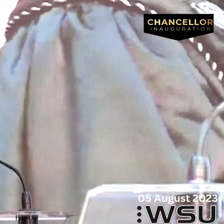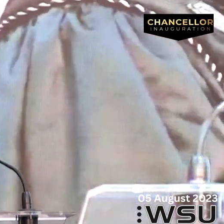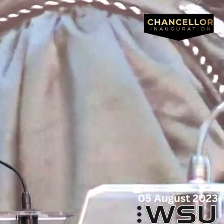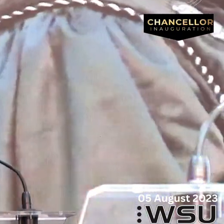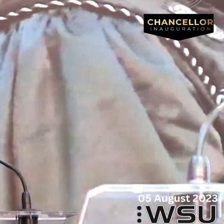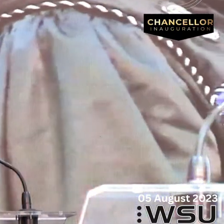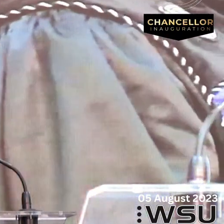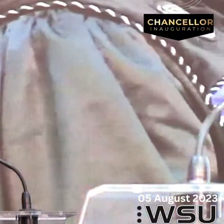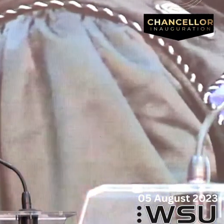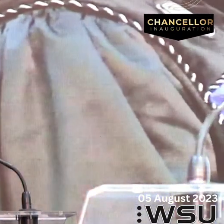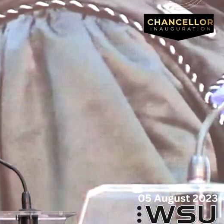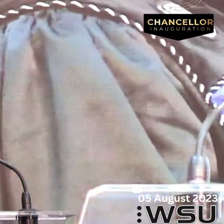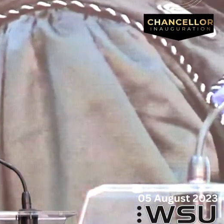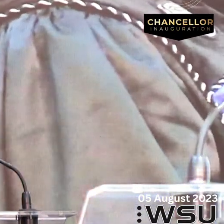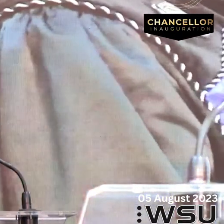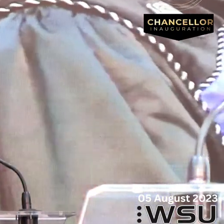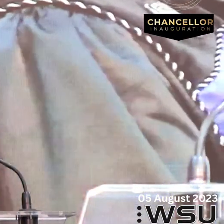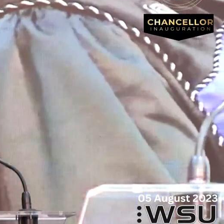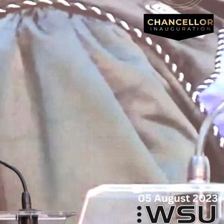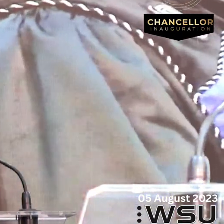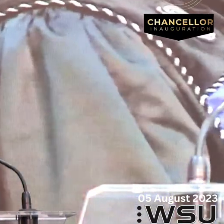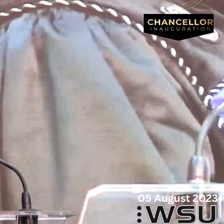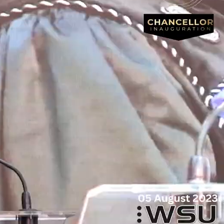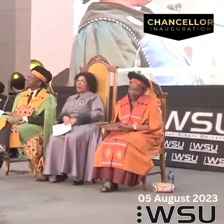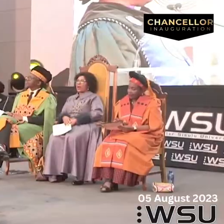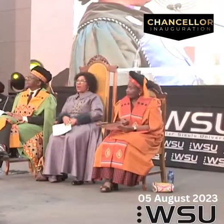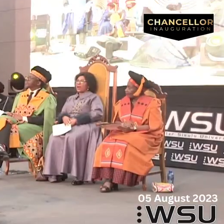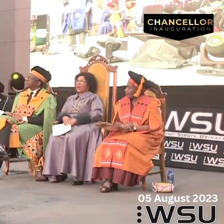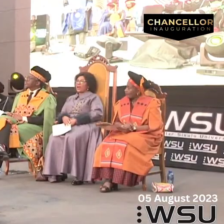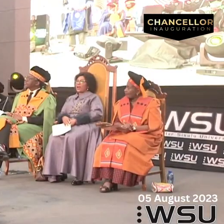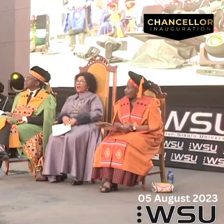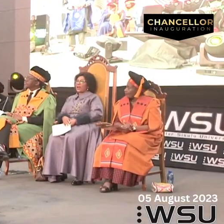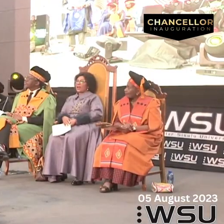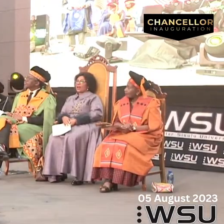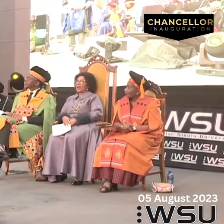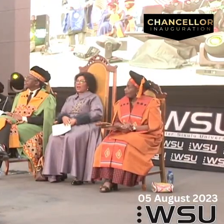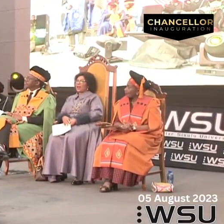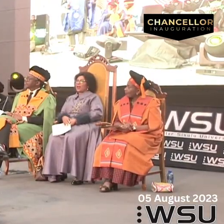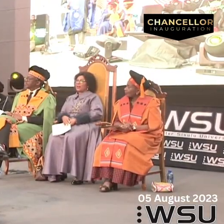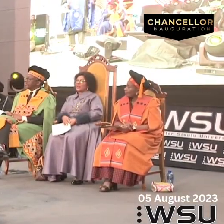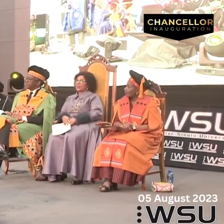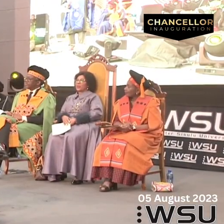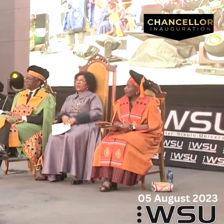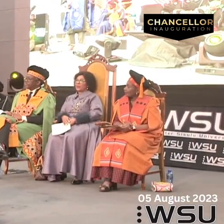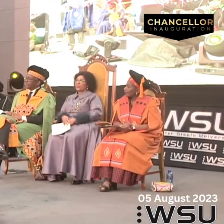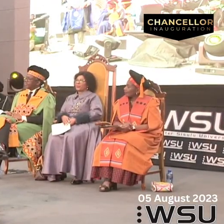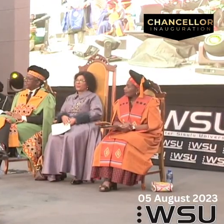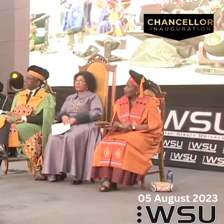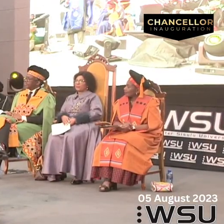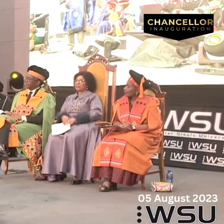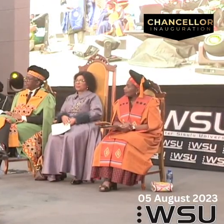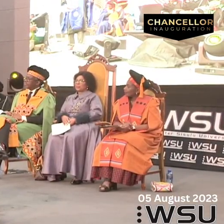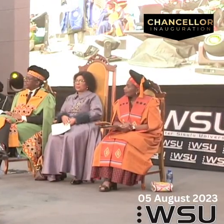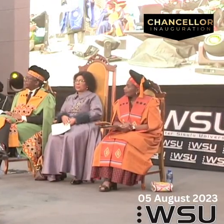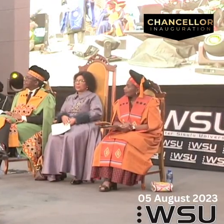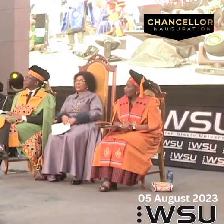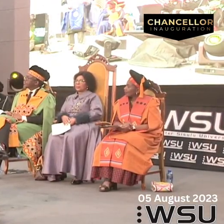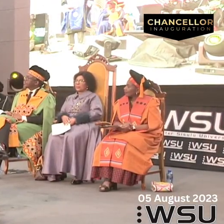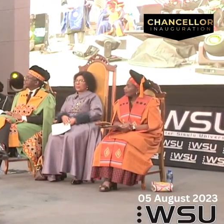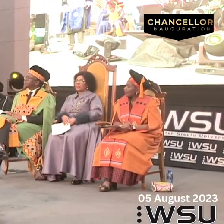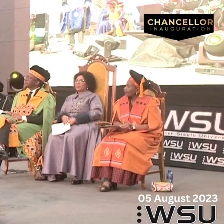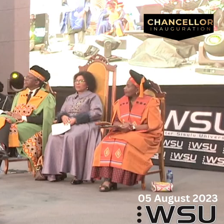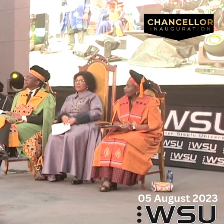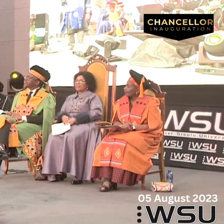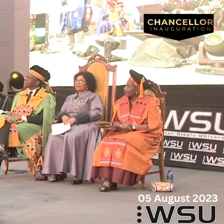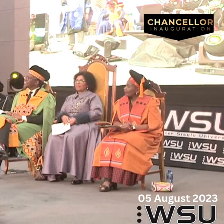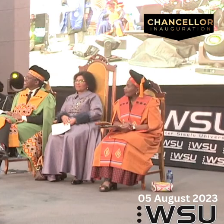can. May this institution rise higher and higher. Mokrite